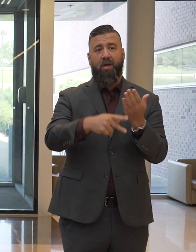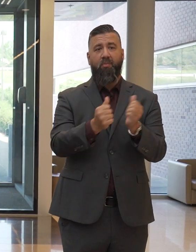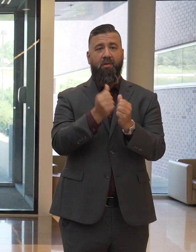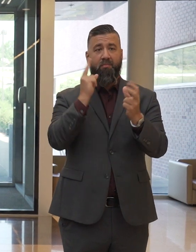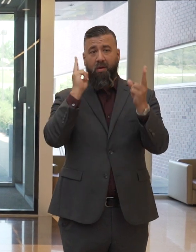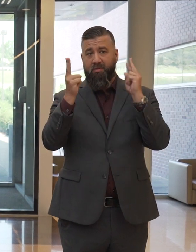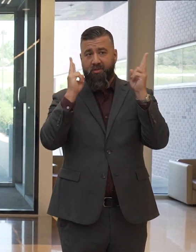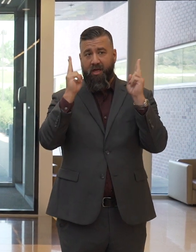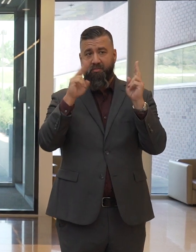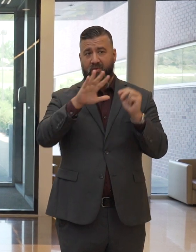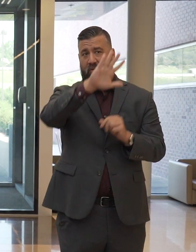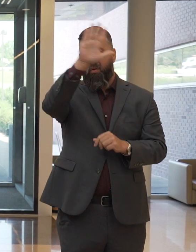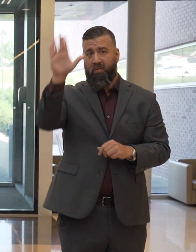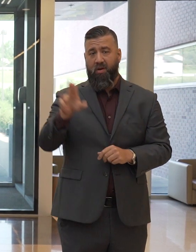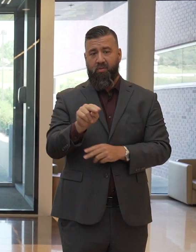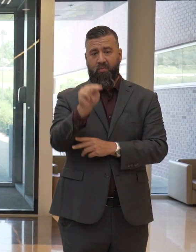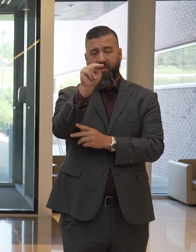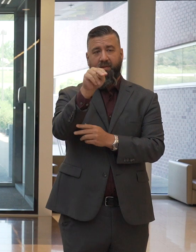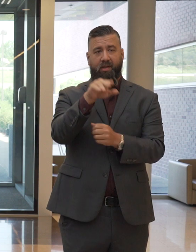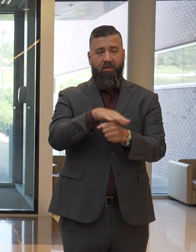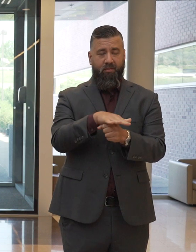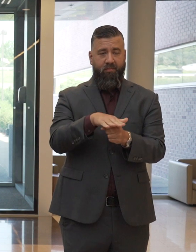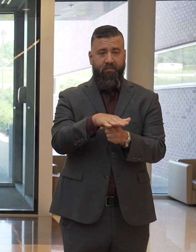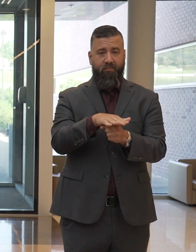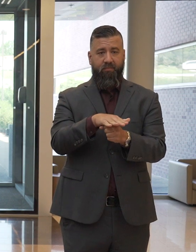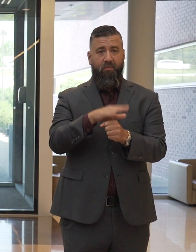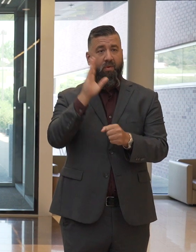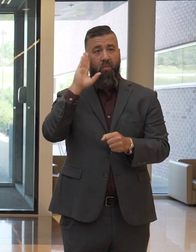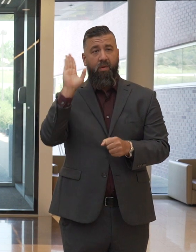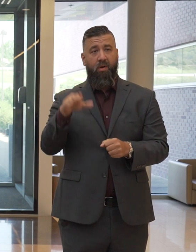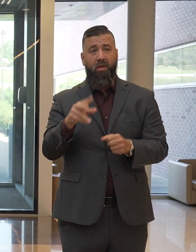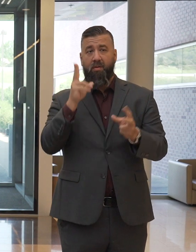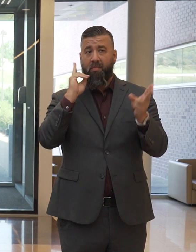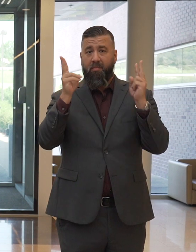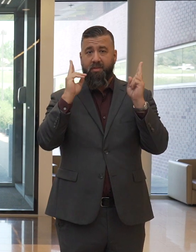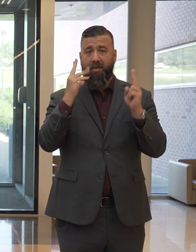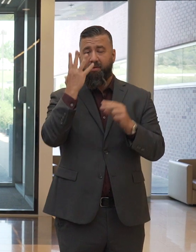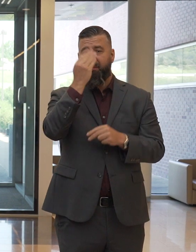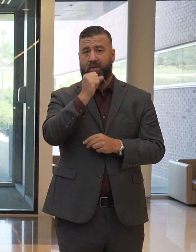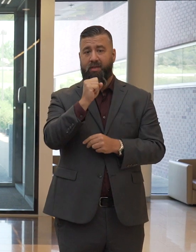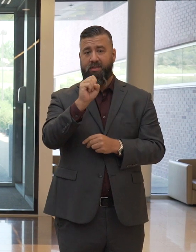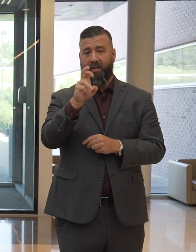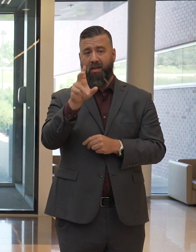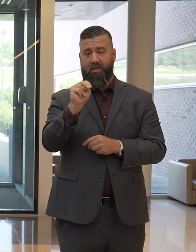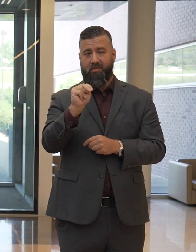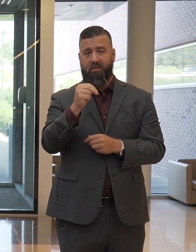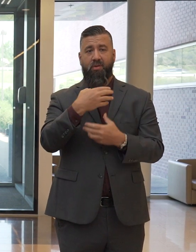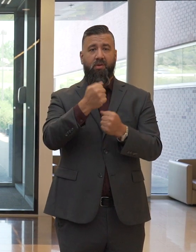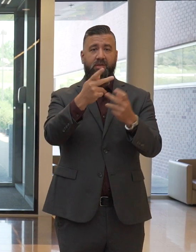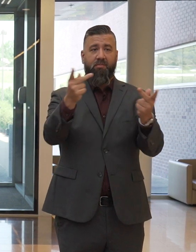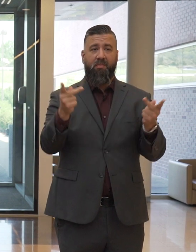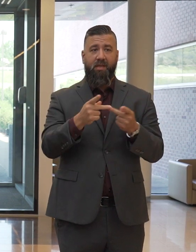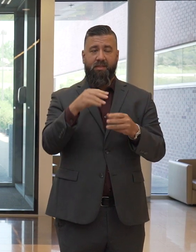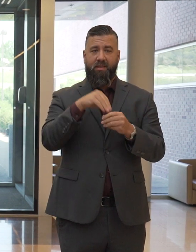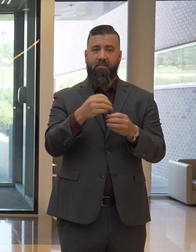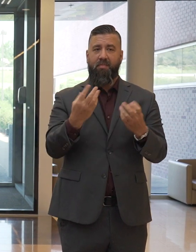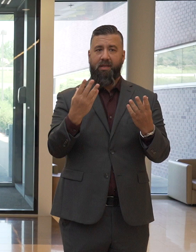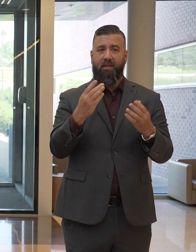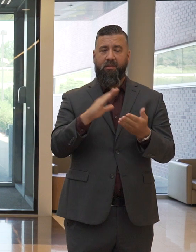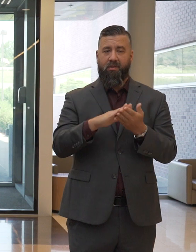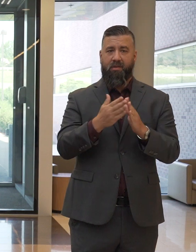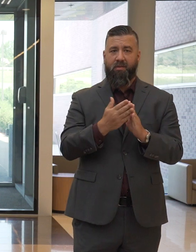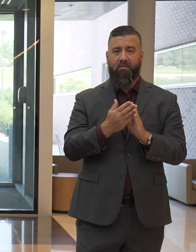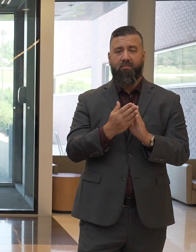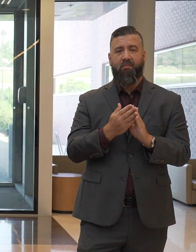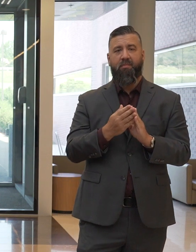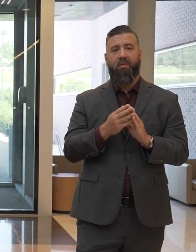salons across North County. We know that barbershops and beauty salons are trusted places in many communities, places where people